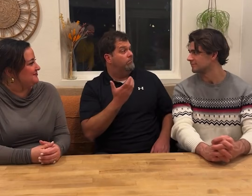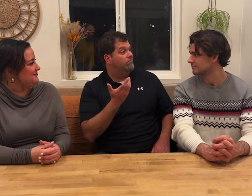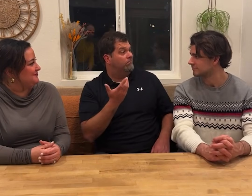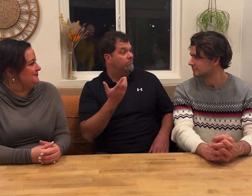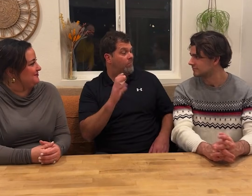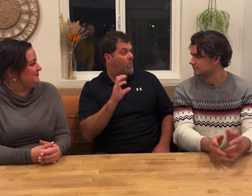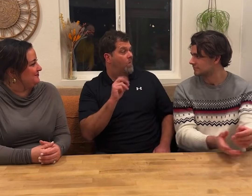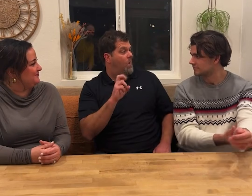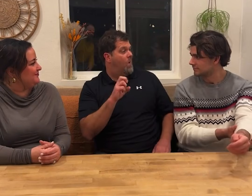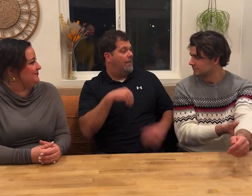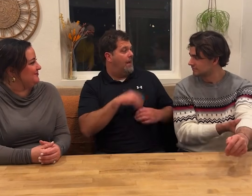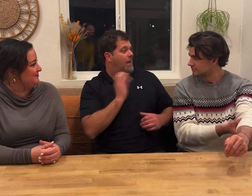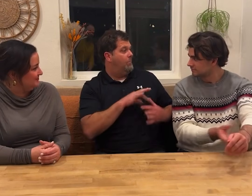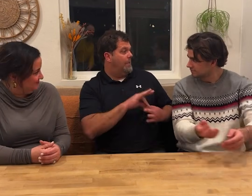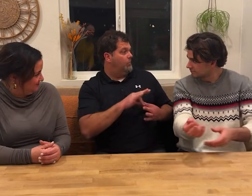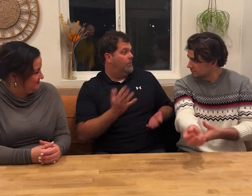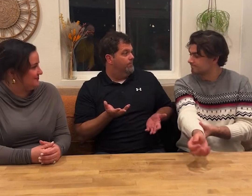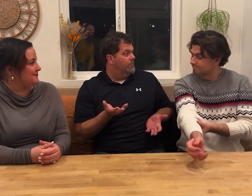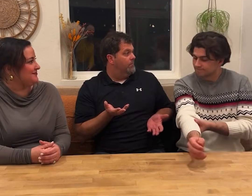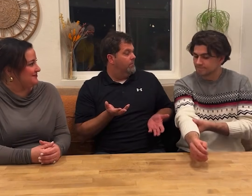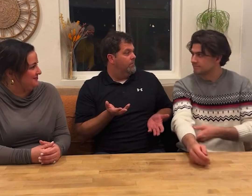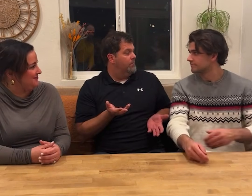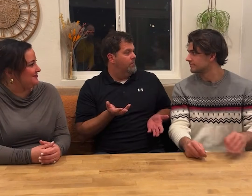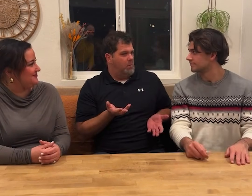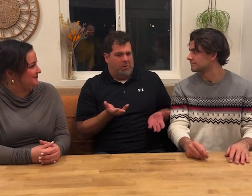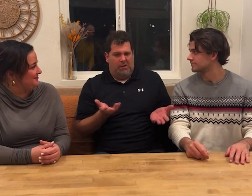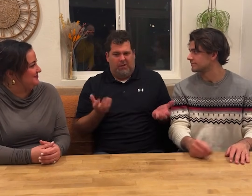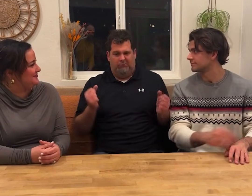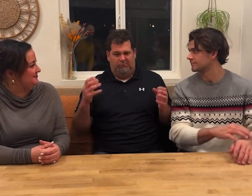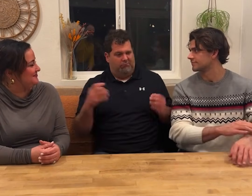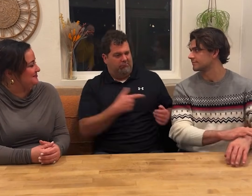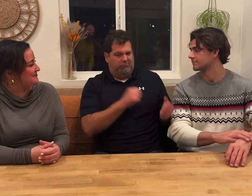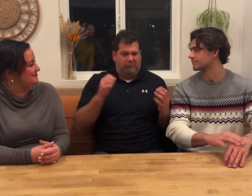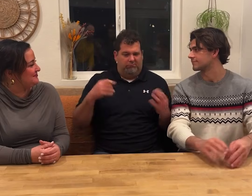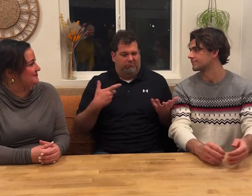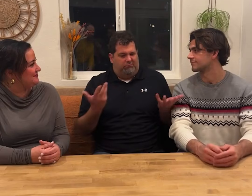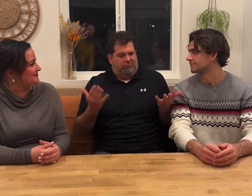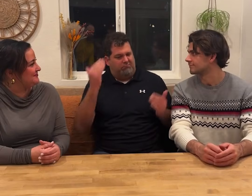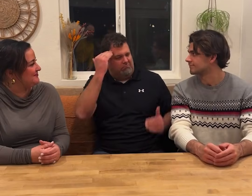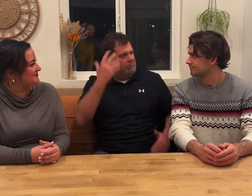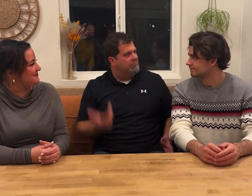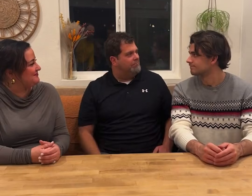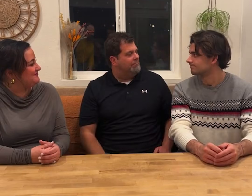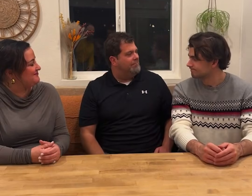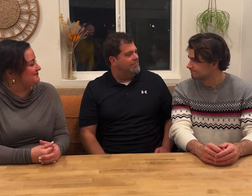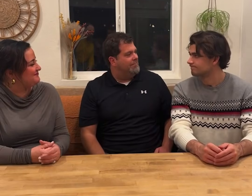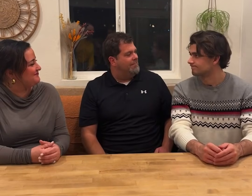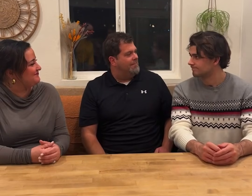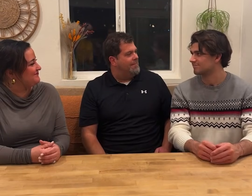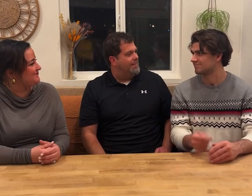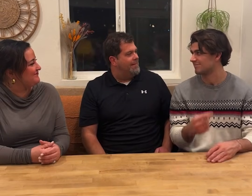And honestly, ASL, that's the core to our relationship, truly. We are both able to communicate in sign